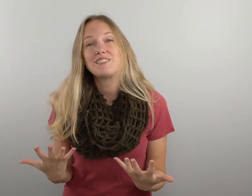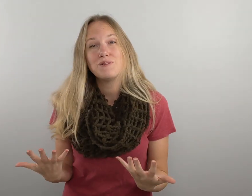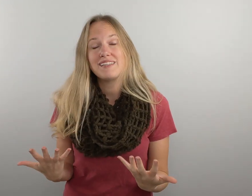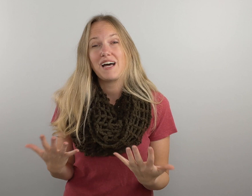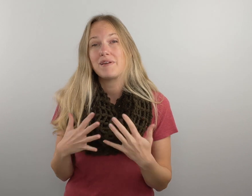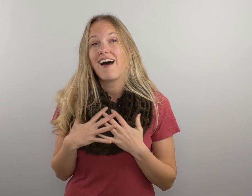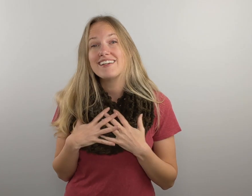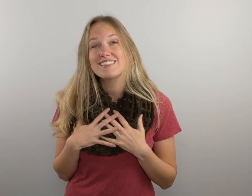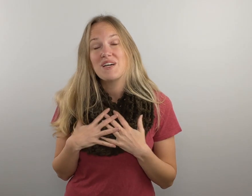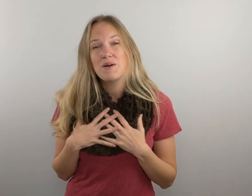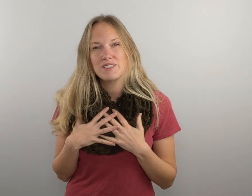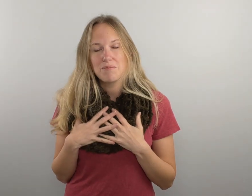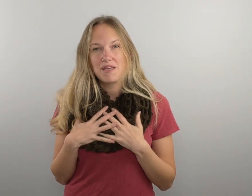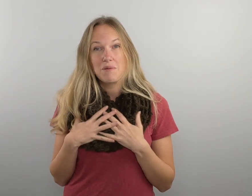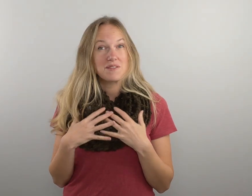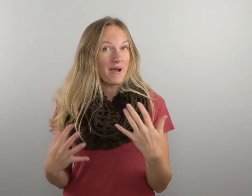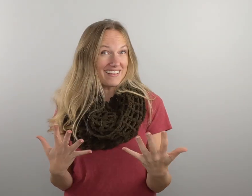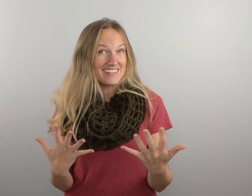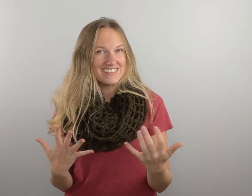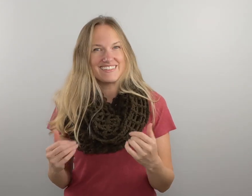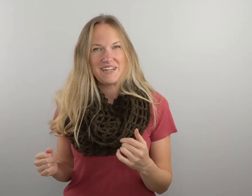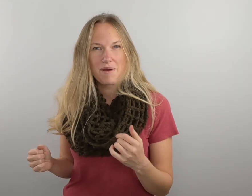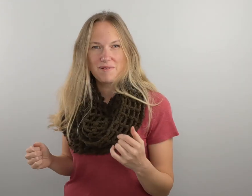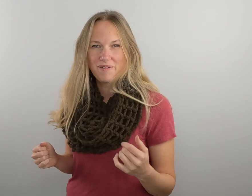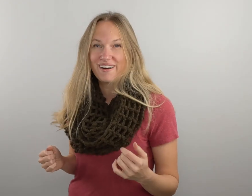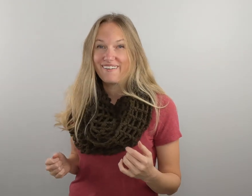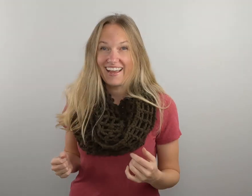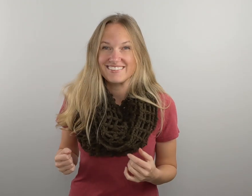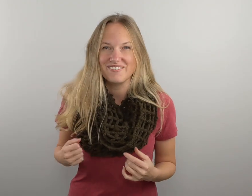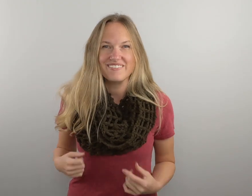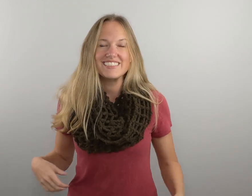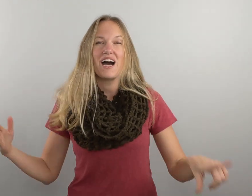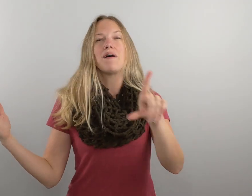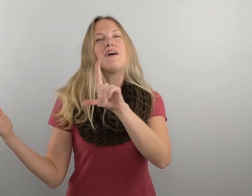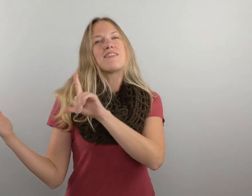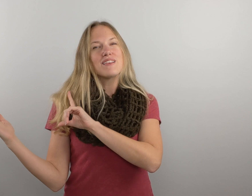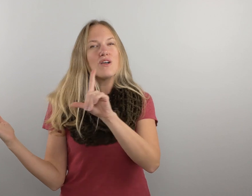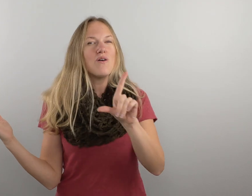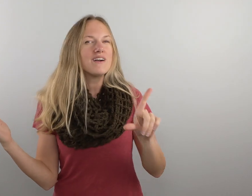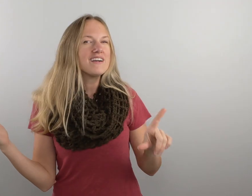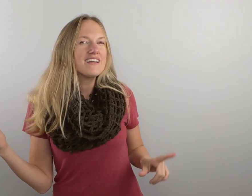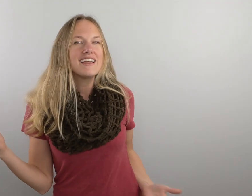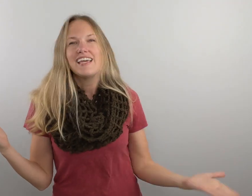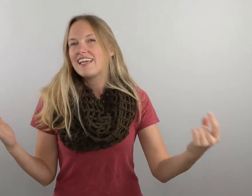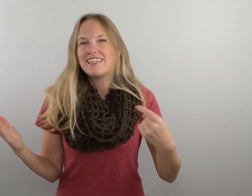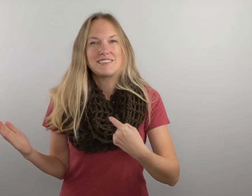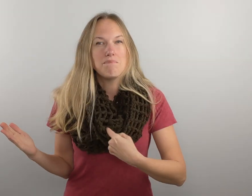tool to helping us worship Him as well as learning memory work. Okay. So from the top, the Lord is